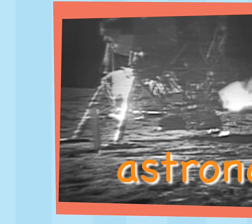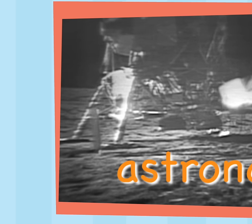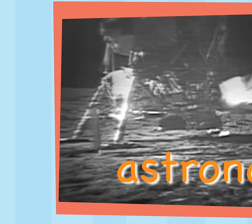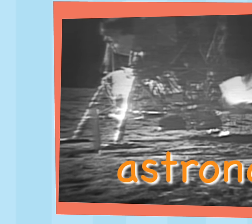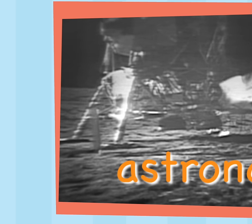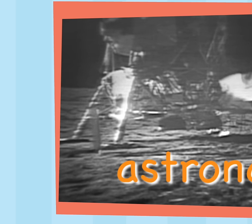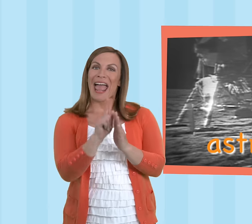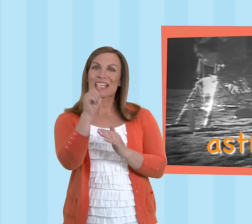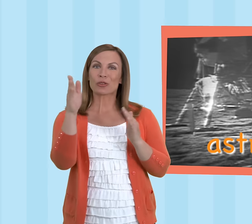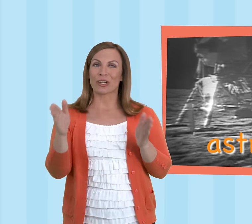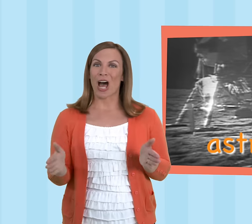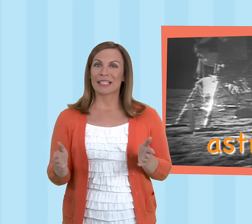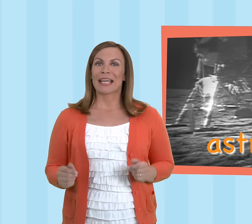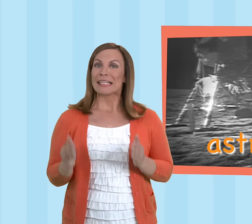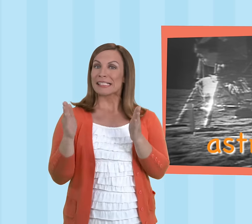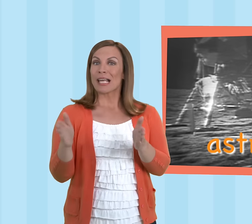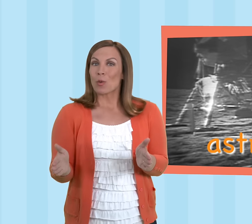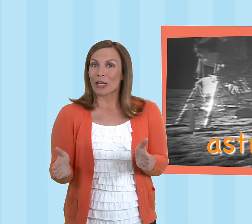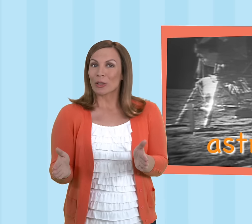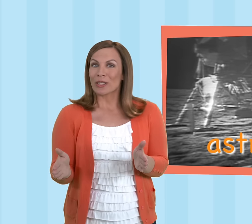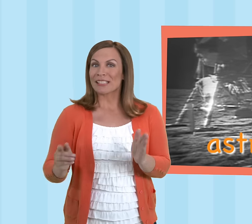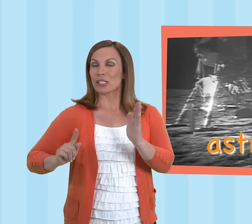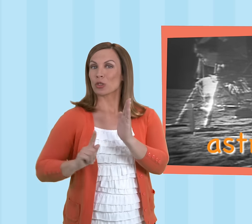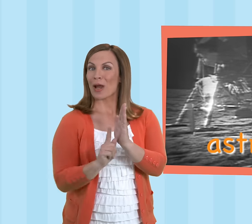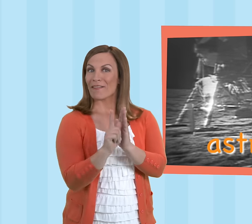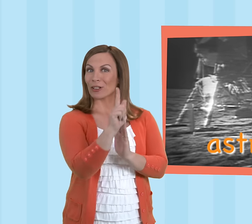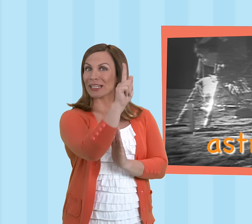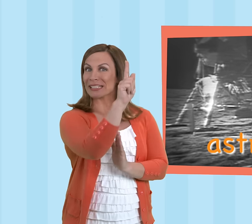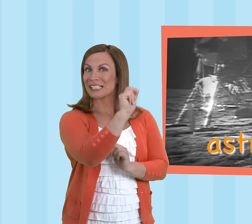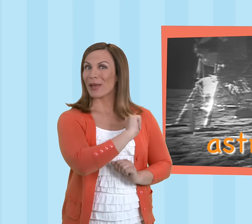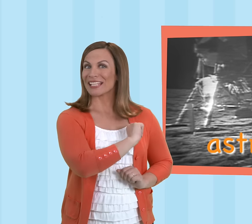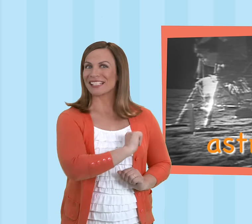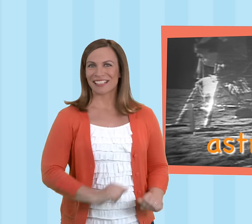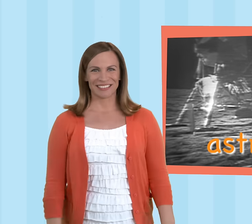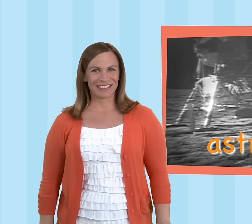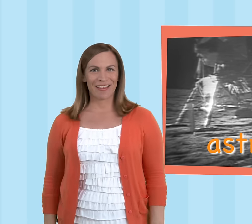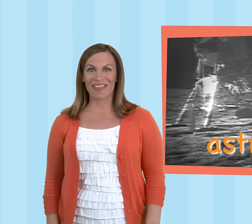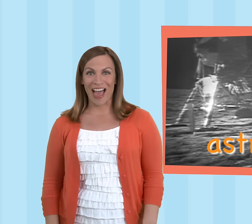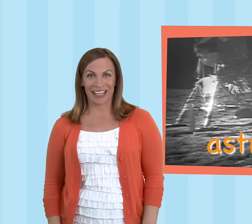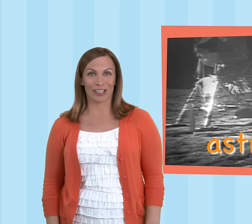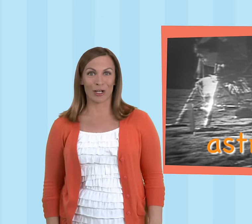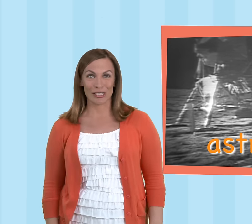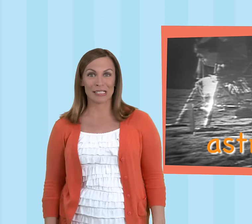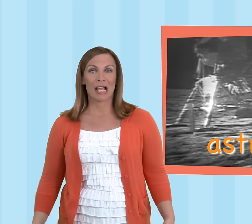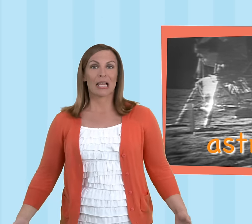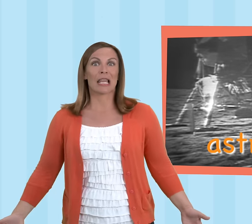Astronaut. An astronaut is someone who gets to travel into space. That looks like